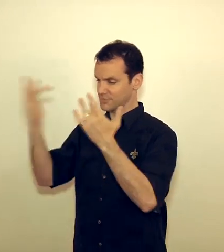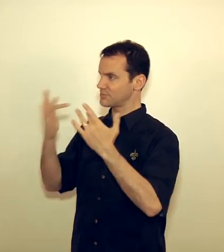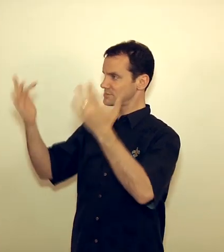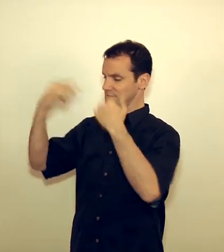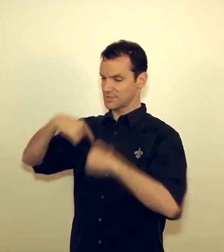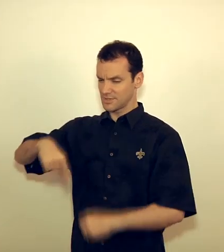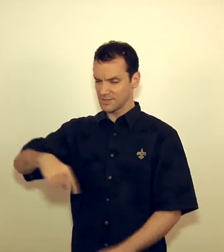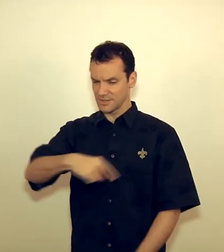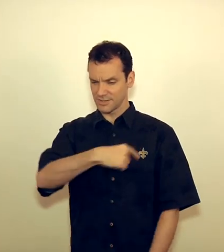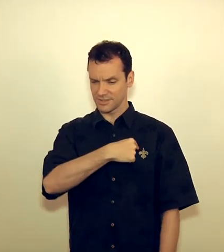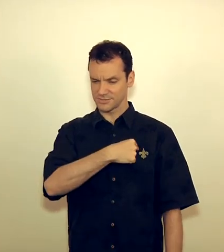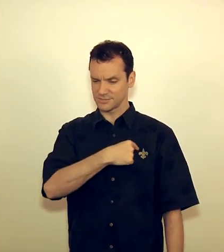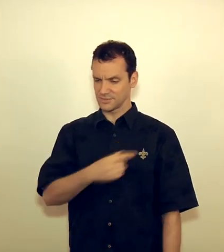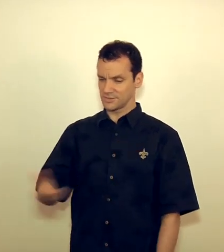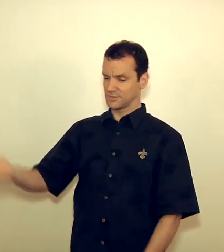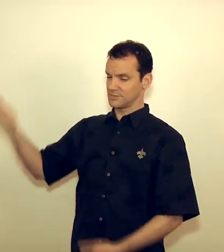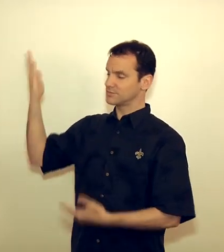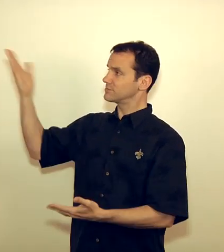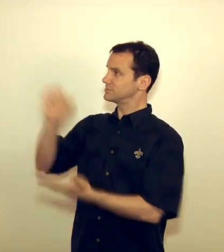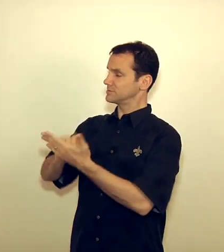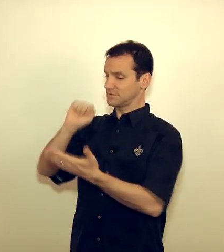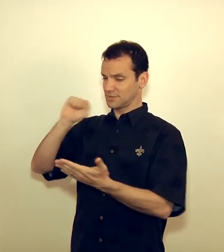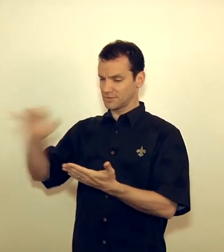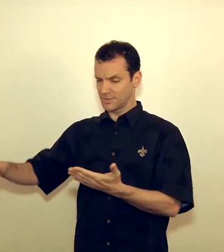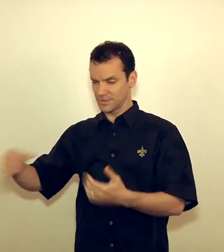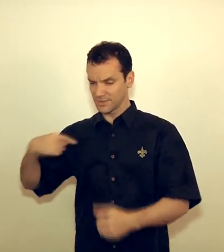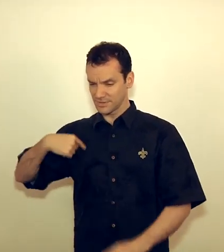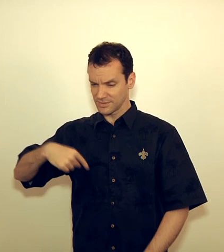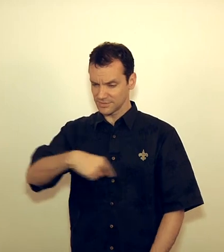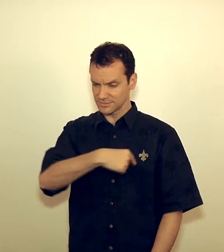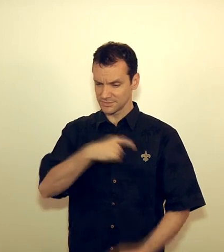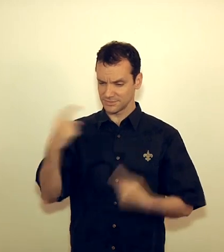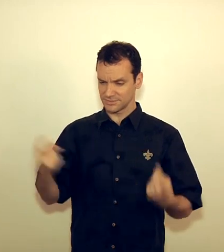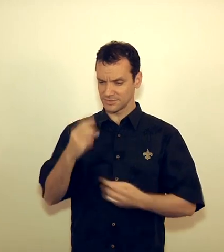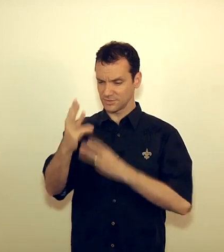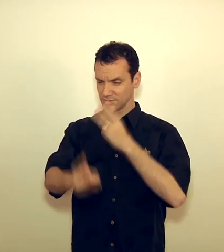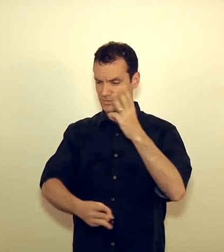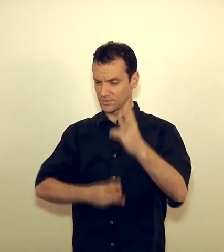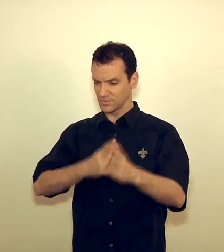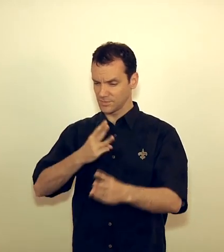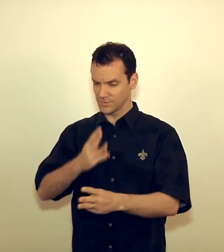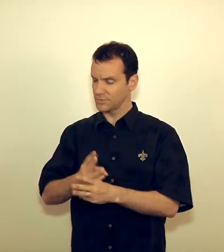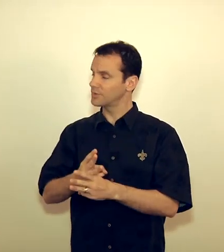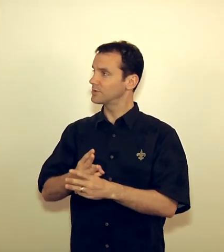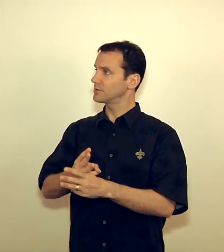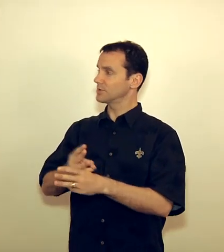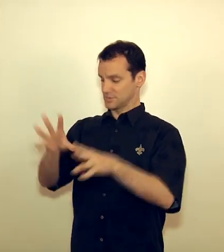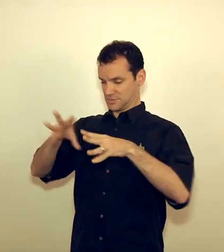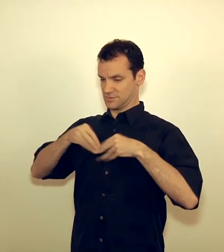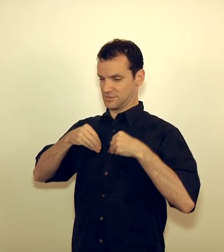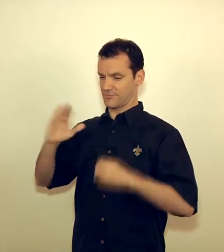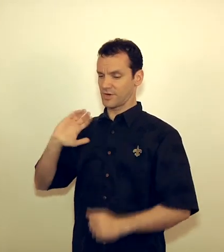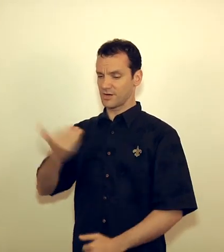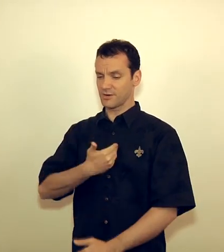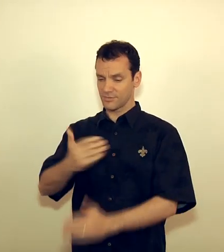Have mercy on us. You take away the sins of the world. Receive our